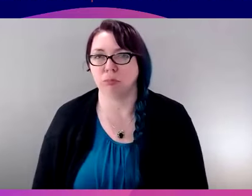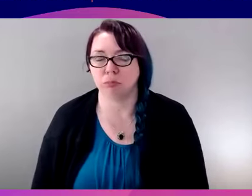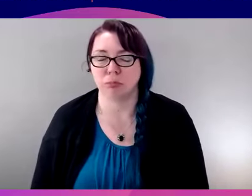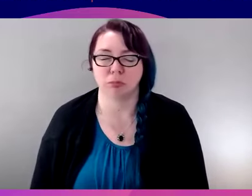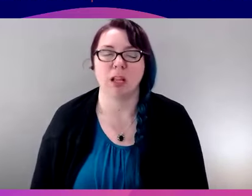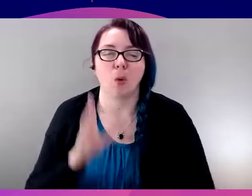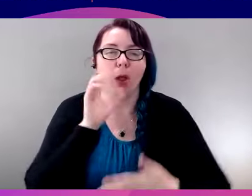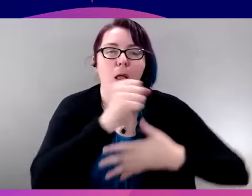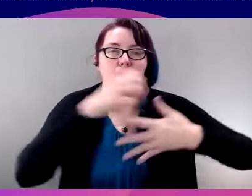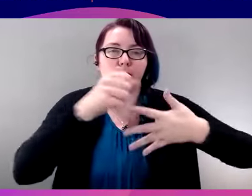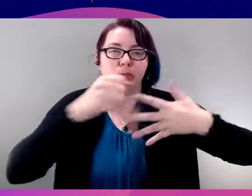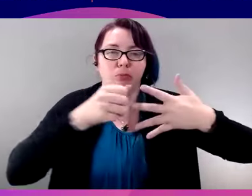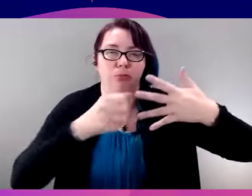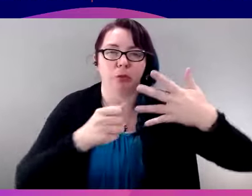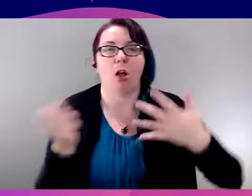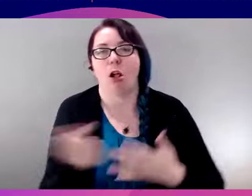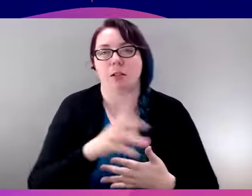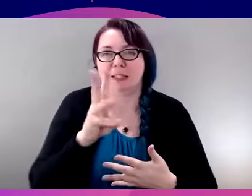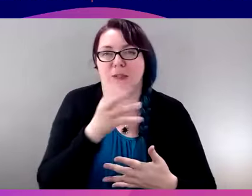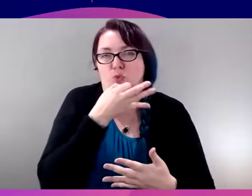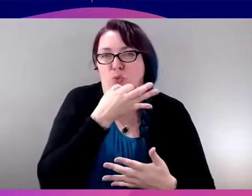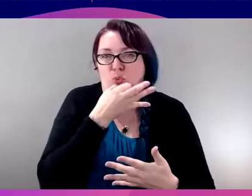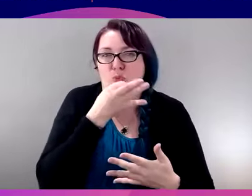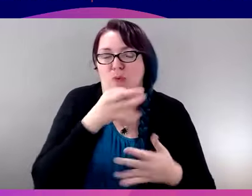building blocks entails later in the presentation.